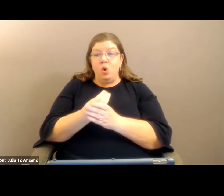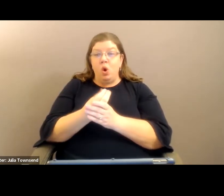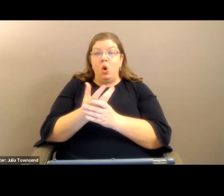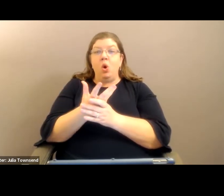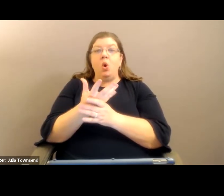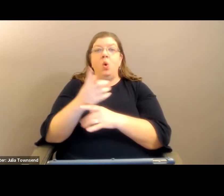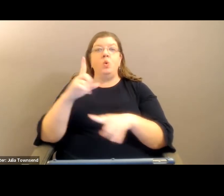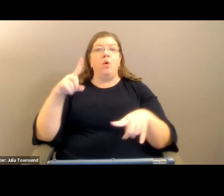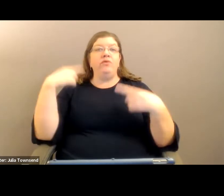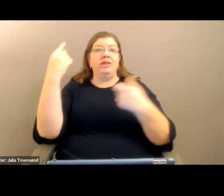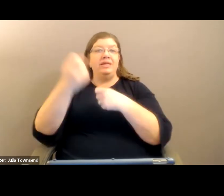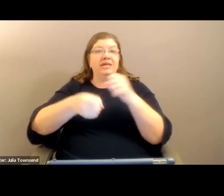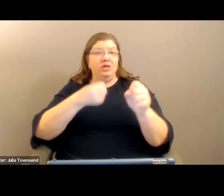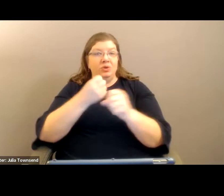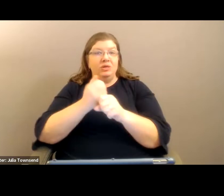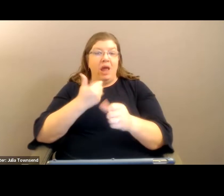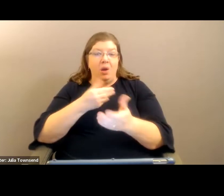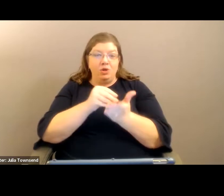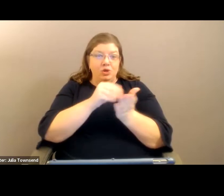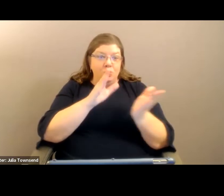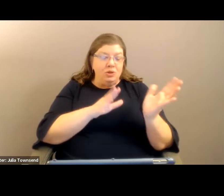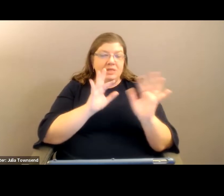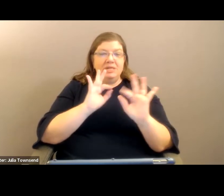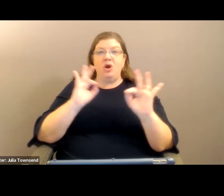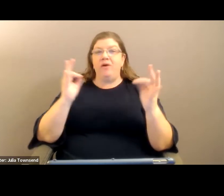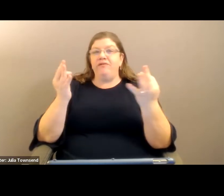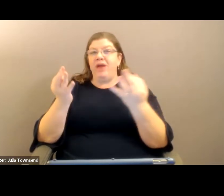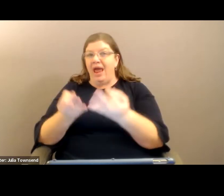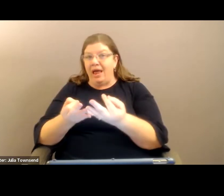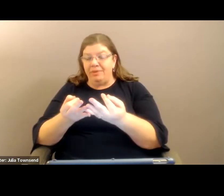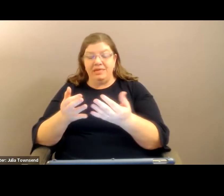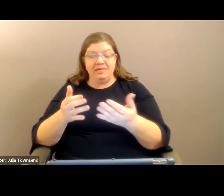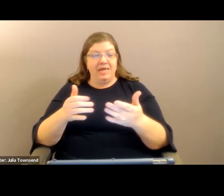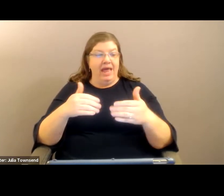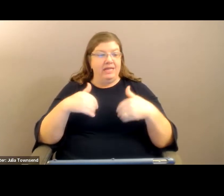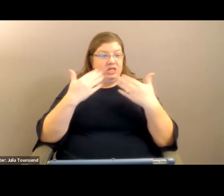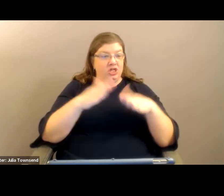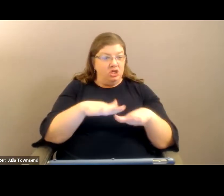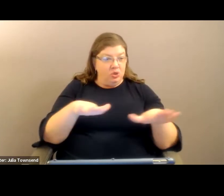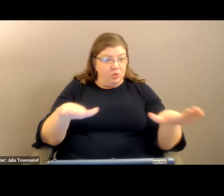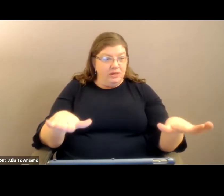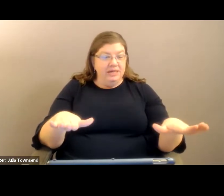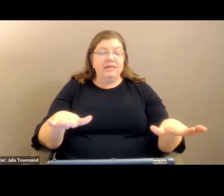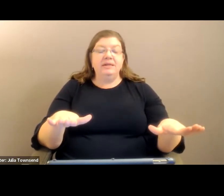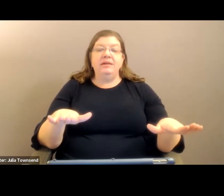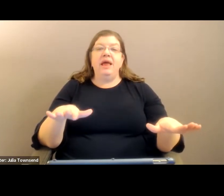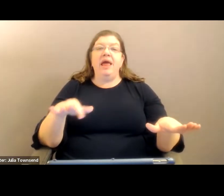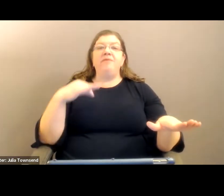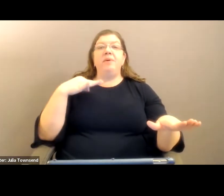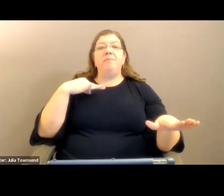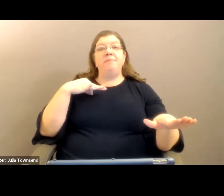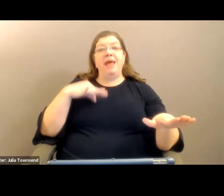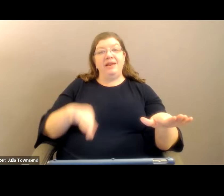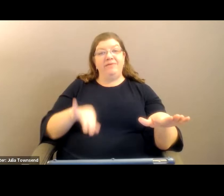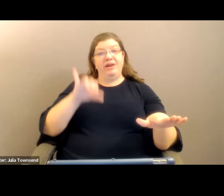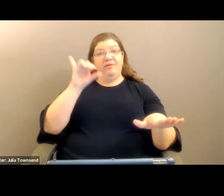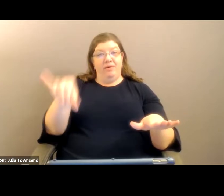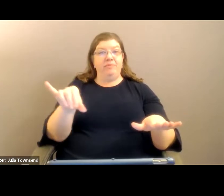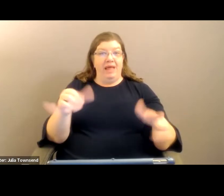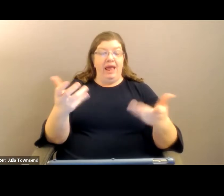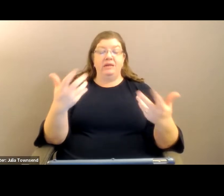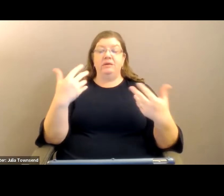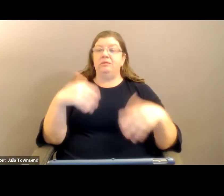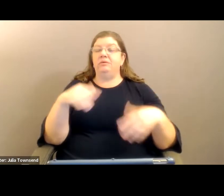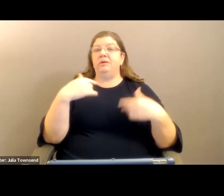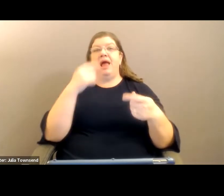how much our students and our families and the little ones, have benefited from that. I've just